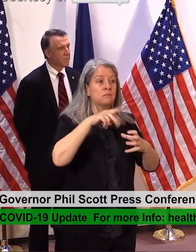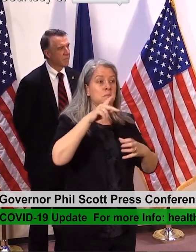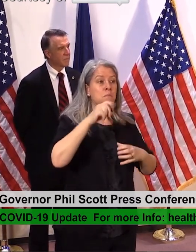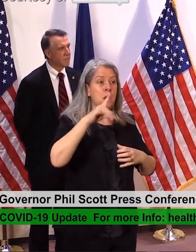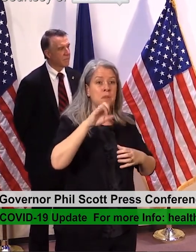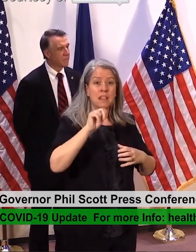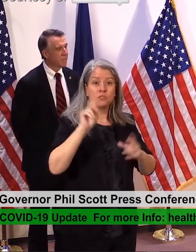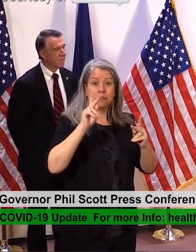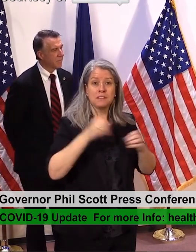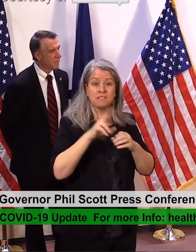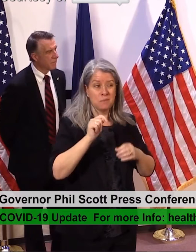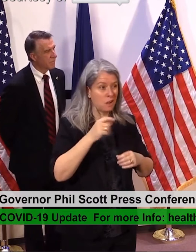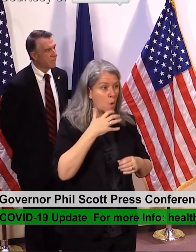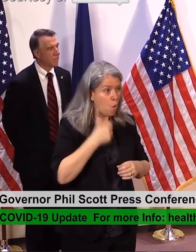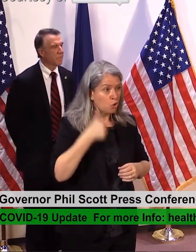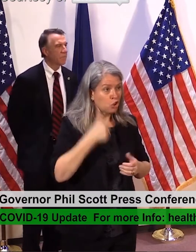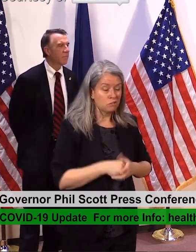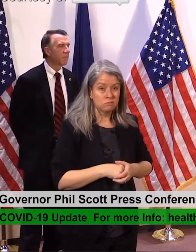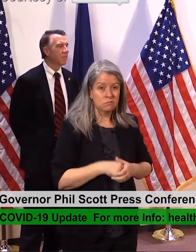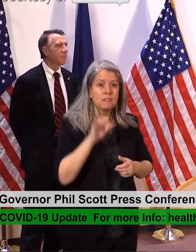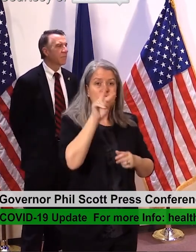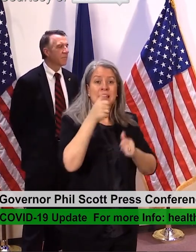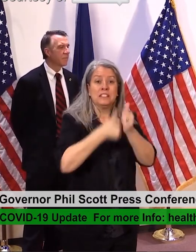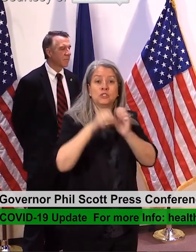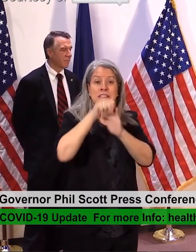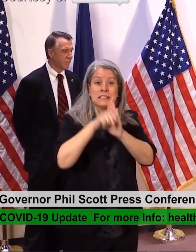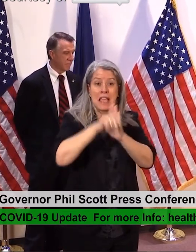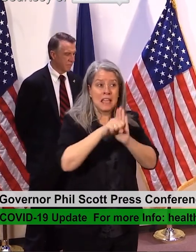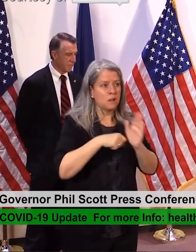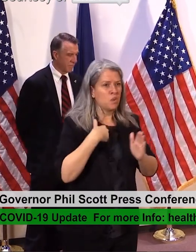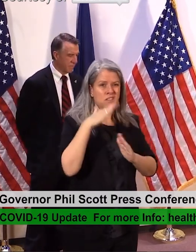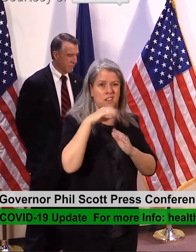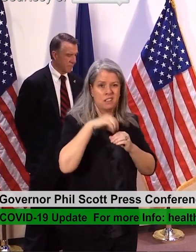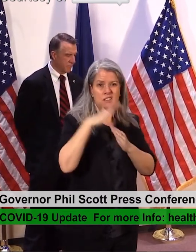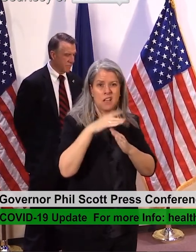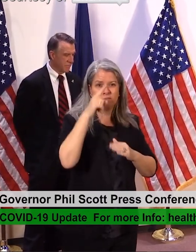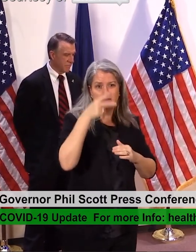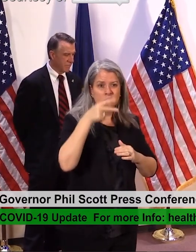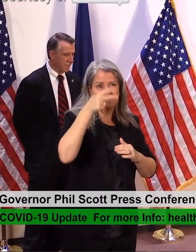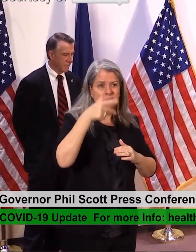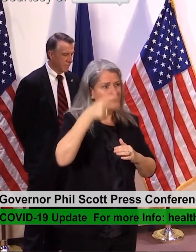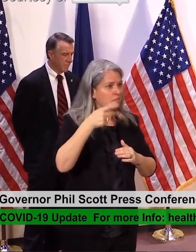are in the top three states for age, and we have to respect that.